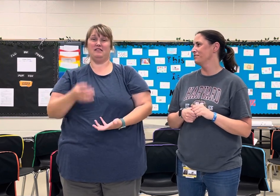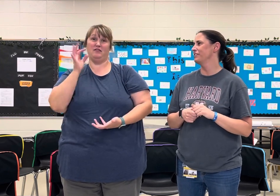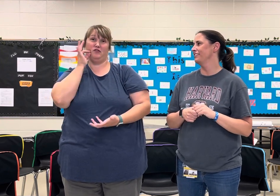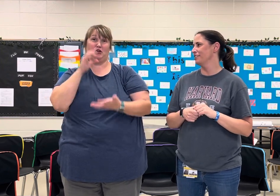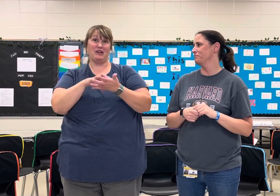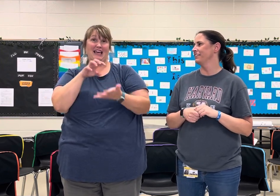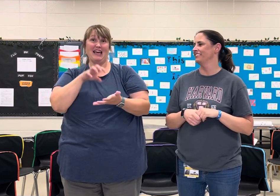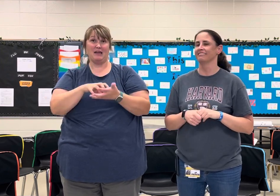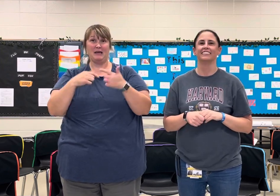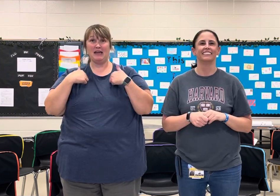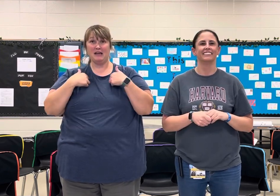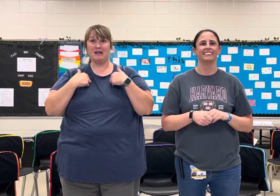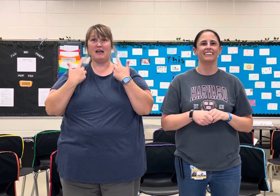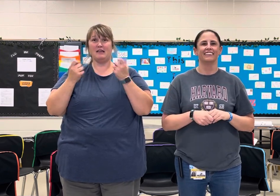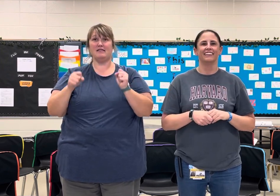Yummy, Fruit yummy. cake. Me? Yes.